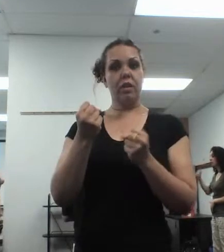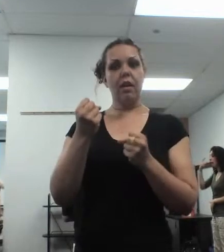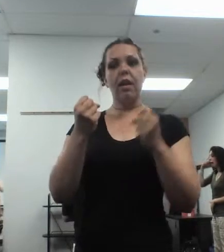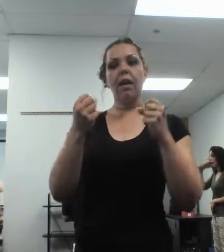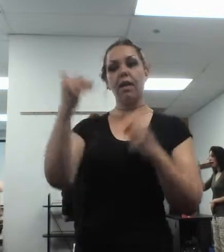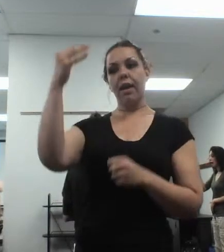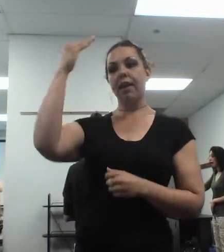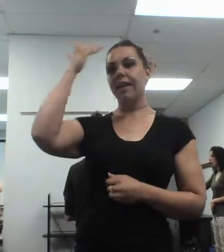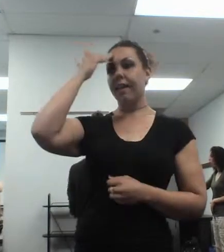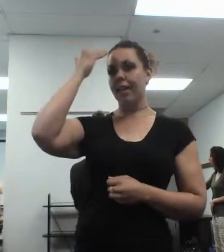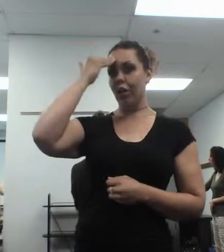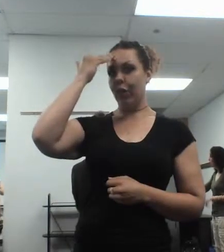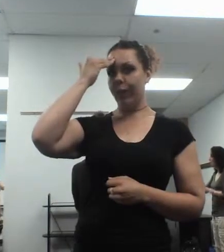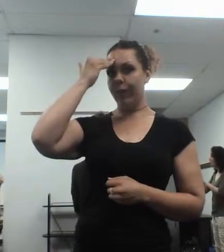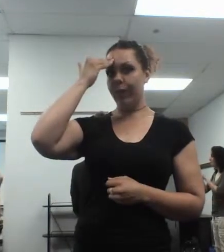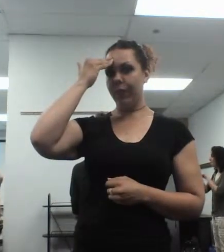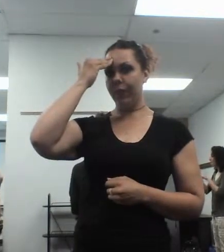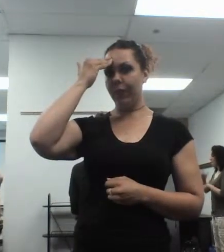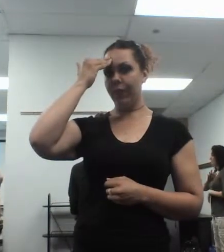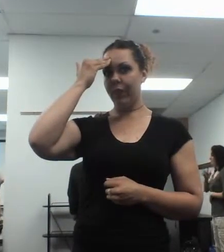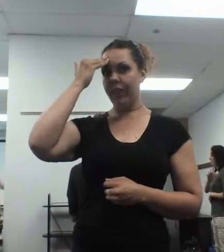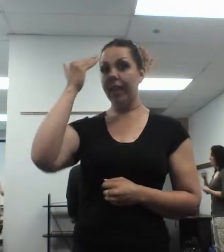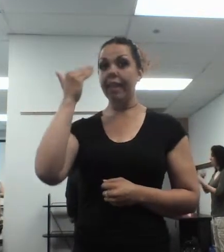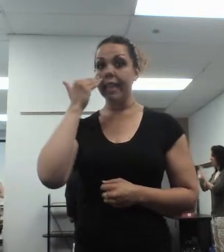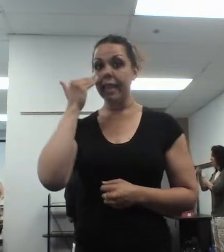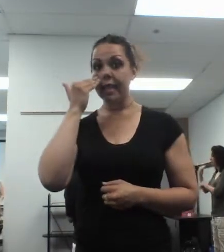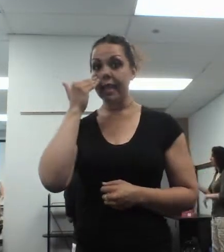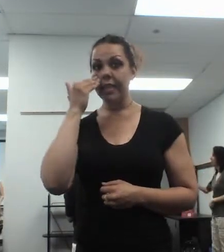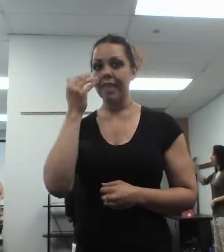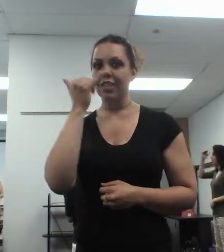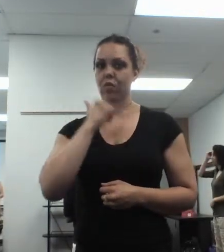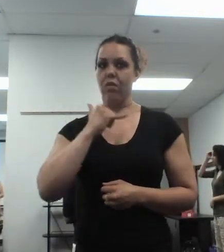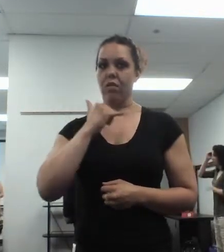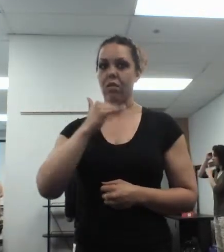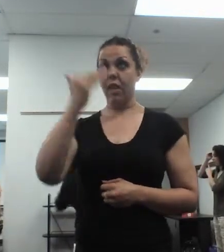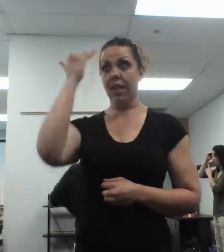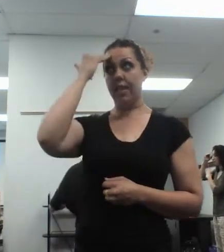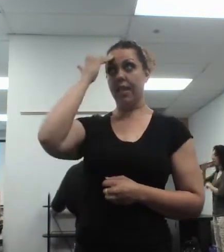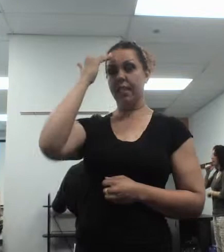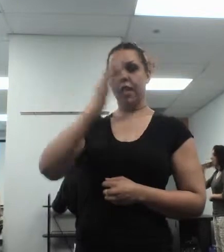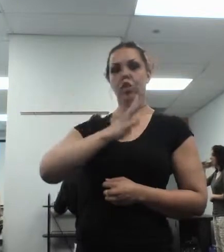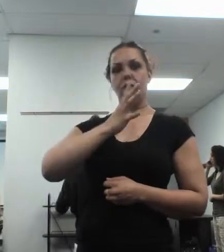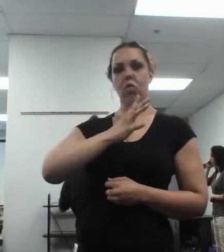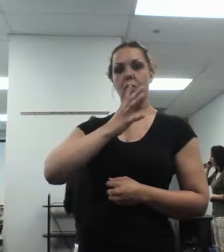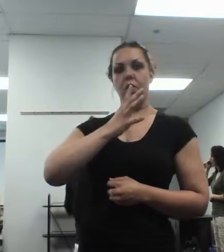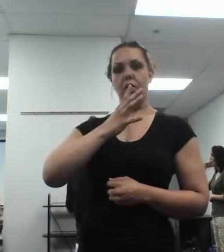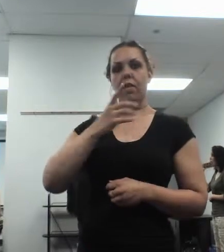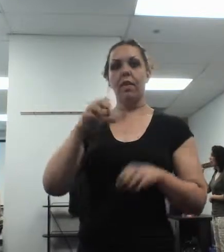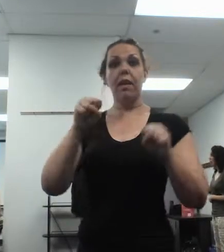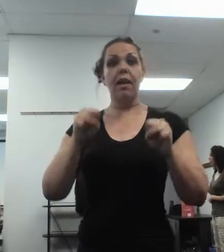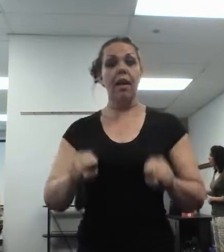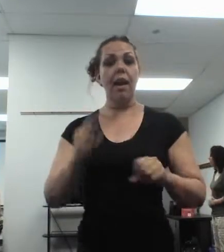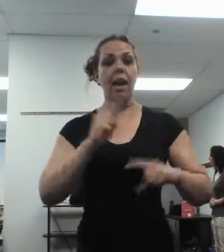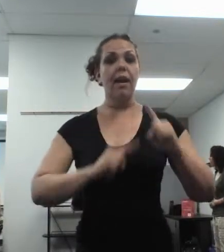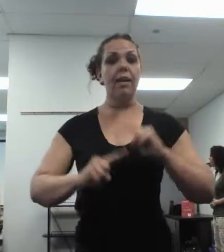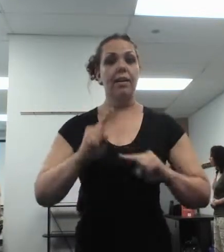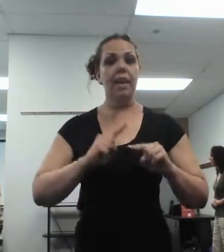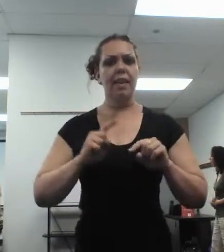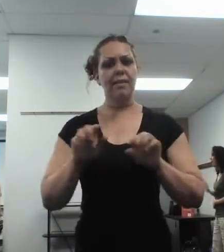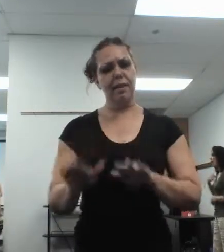This is the wrong placement. This is formal signing. Okay? But I can sign in a very casual